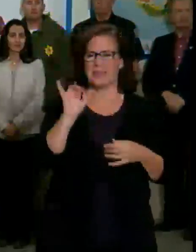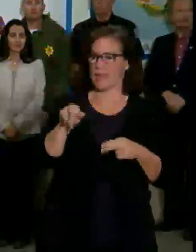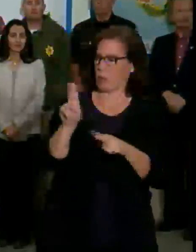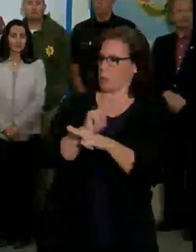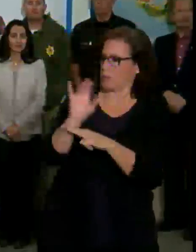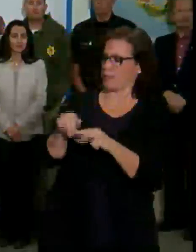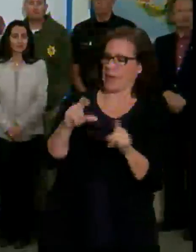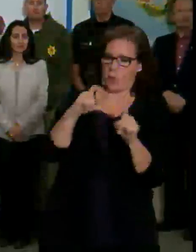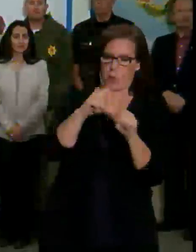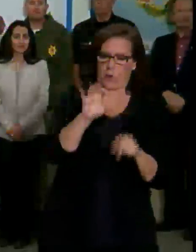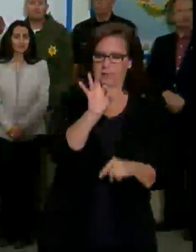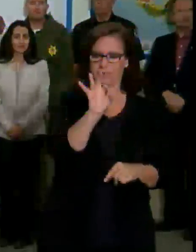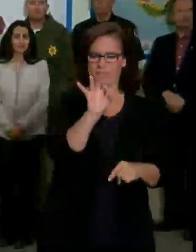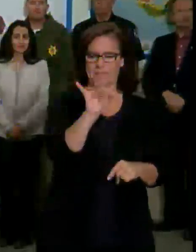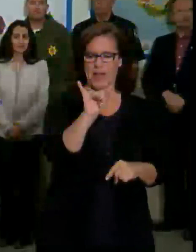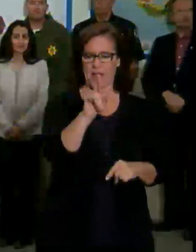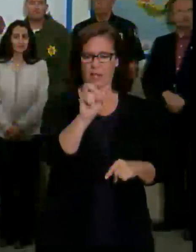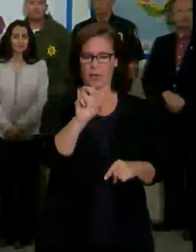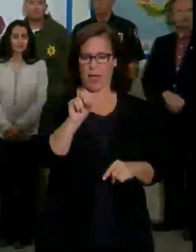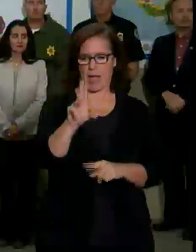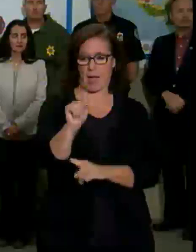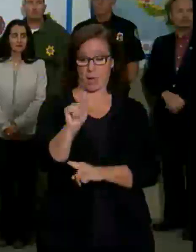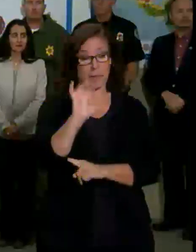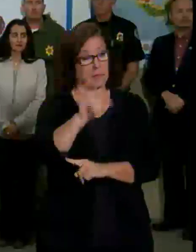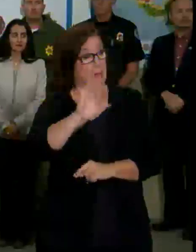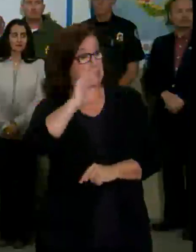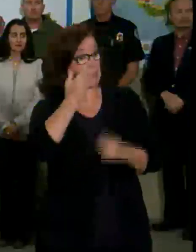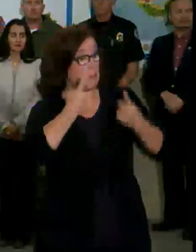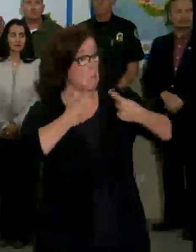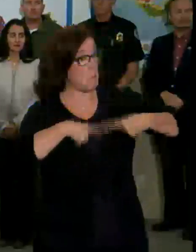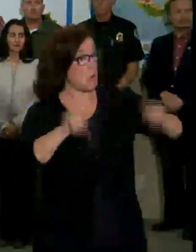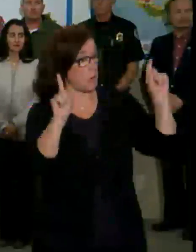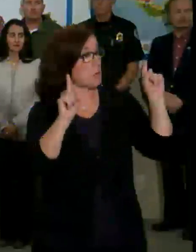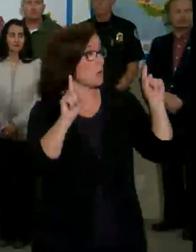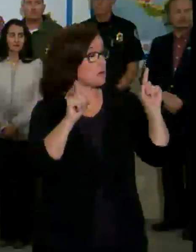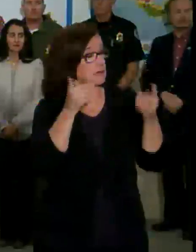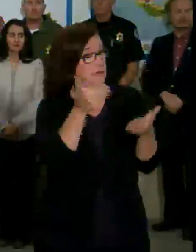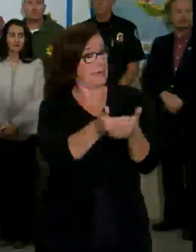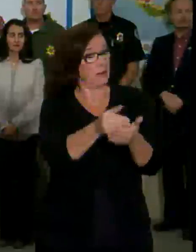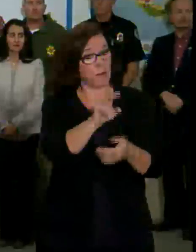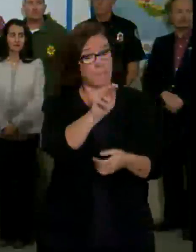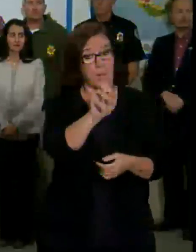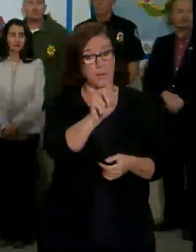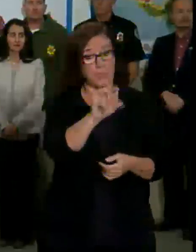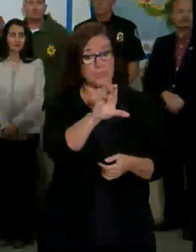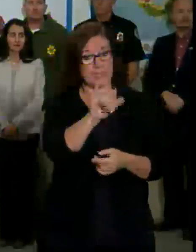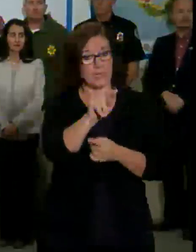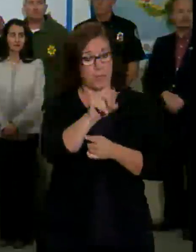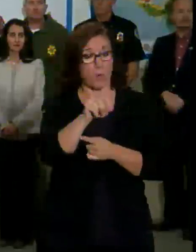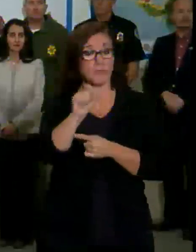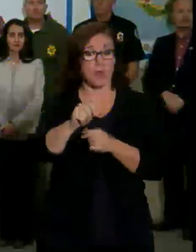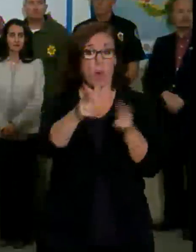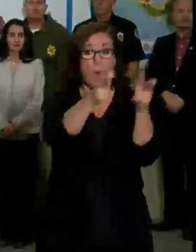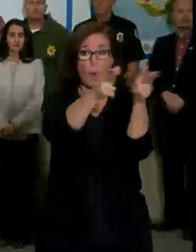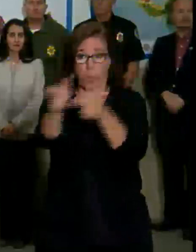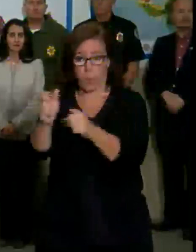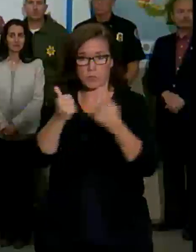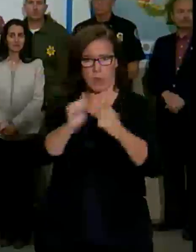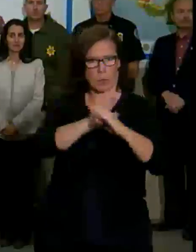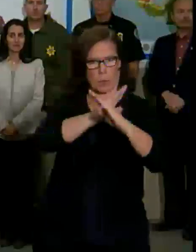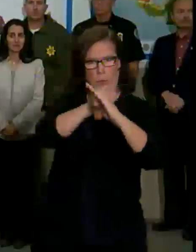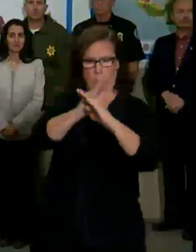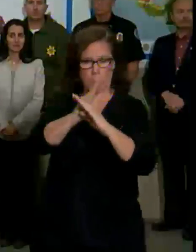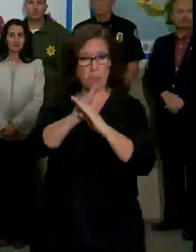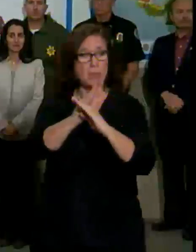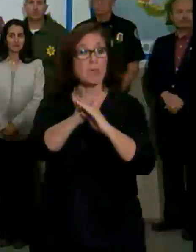last night? Are you thinking about this from Montecito to the idea of saying, if you can, if the weather allows it, fire out, get up there and try to stop this thing from